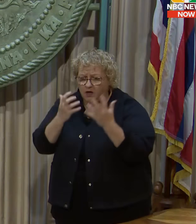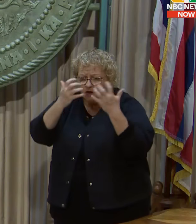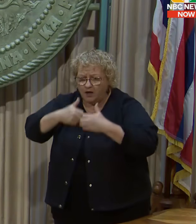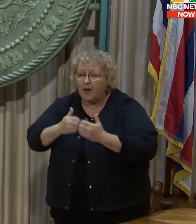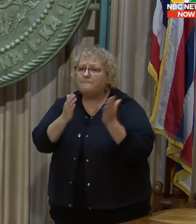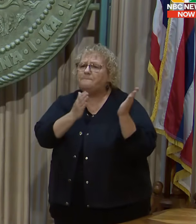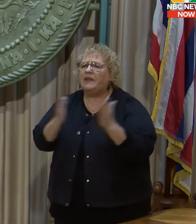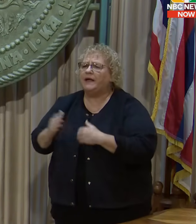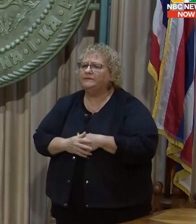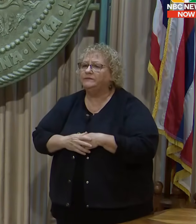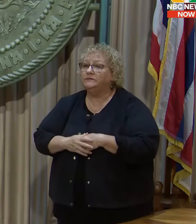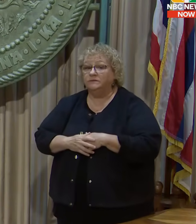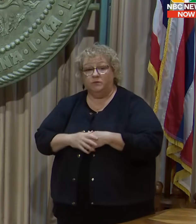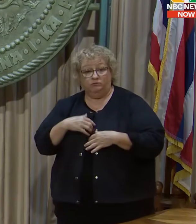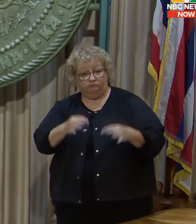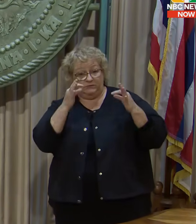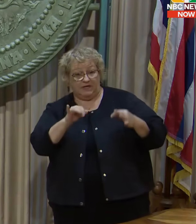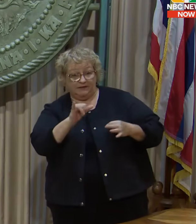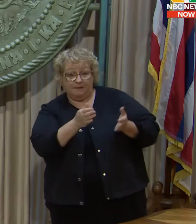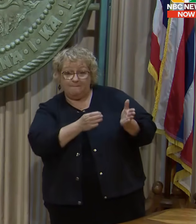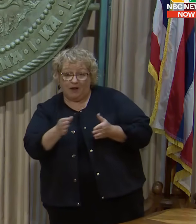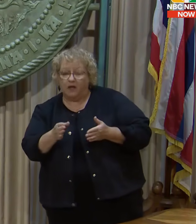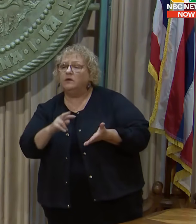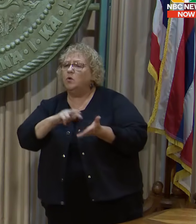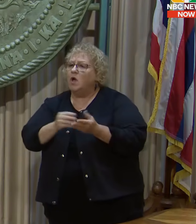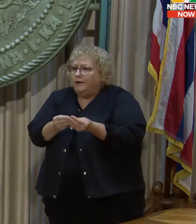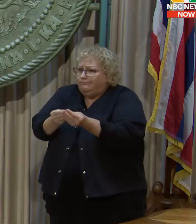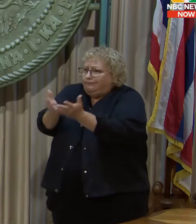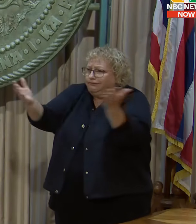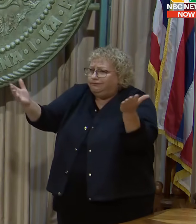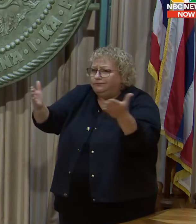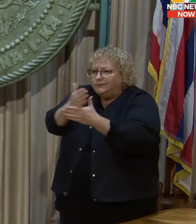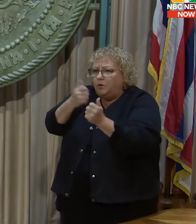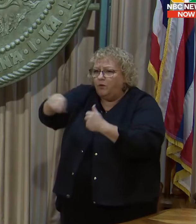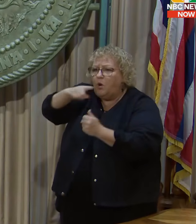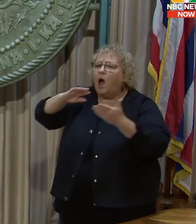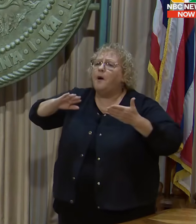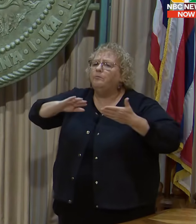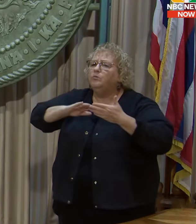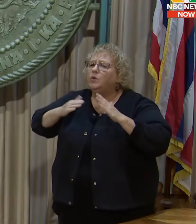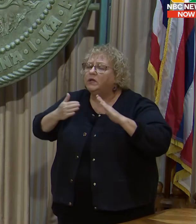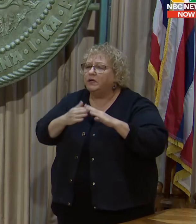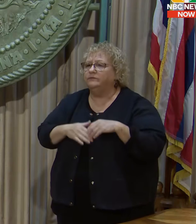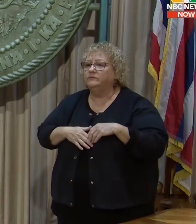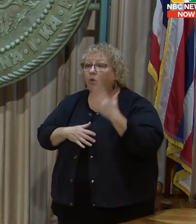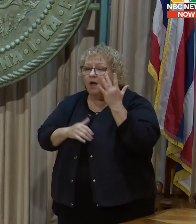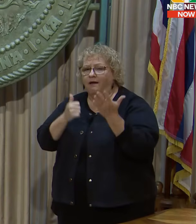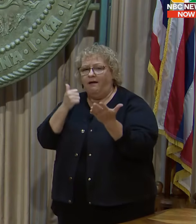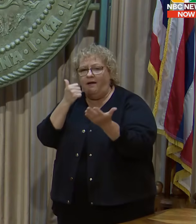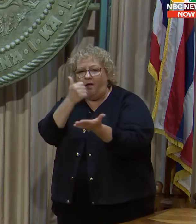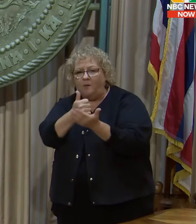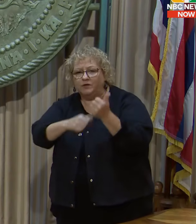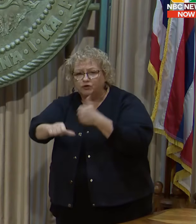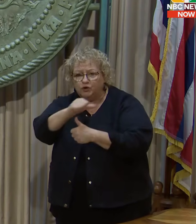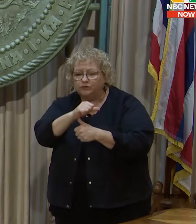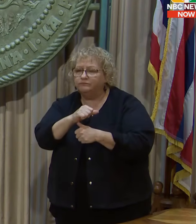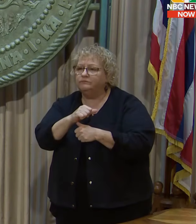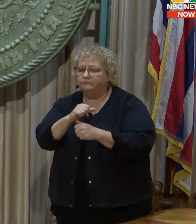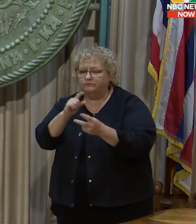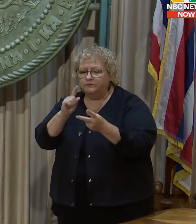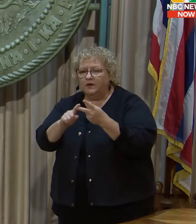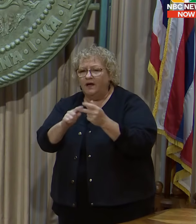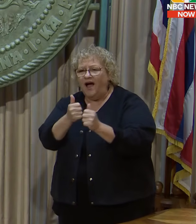questions, and to persevere through that plan together. In doing so, we not only help each other, but we avoid